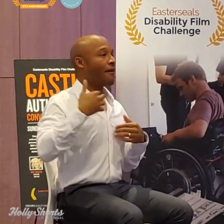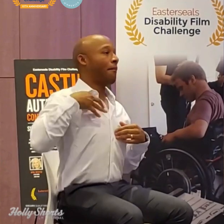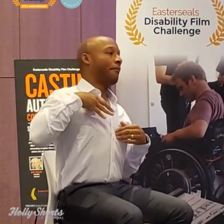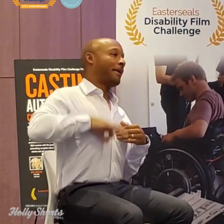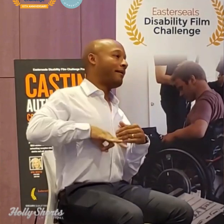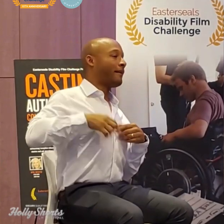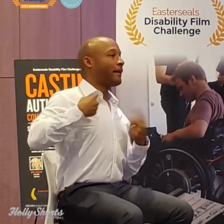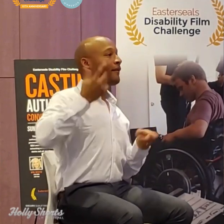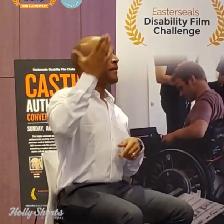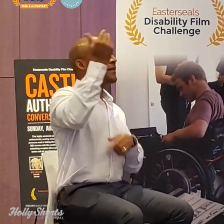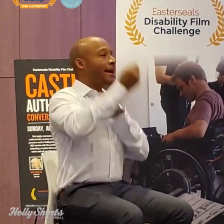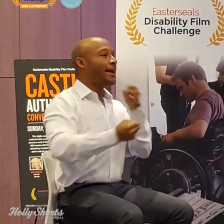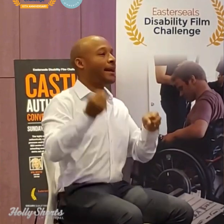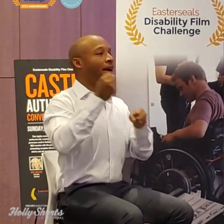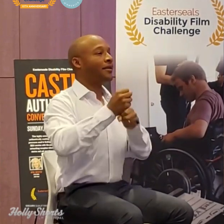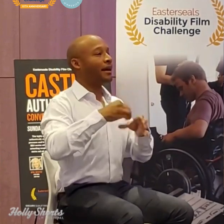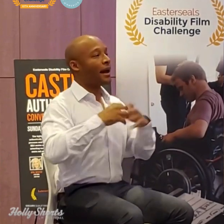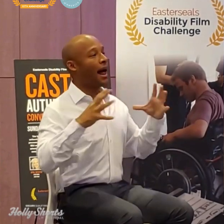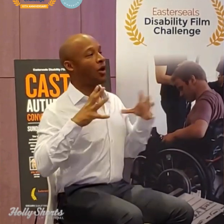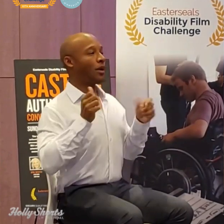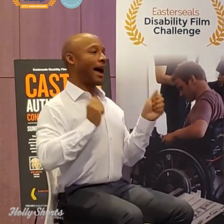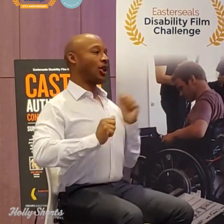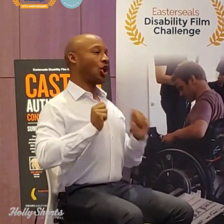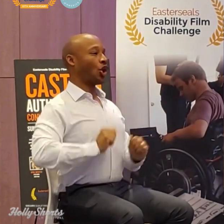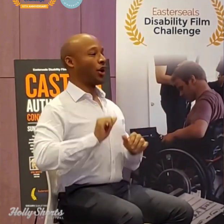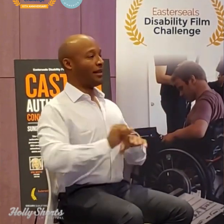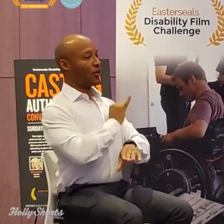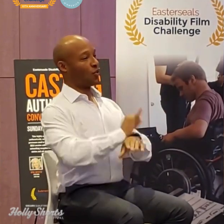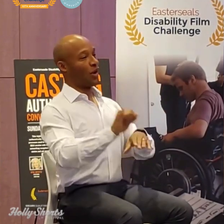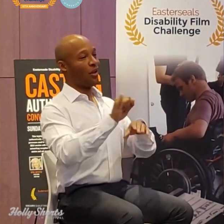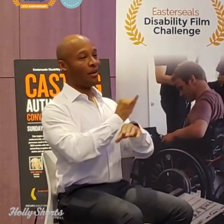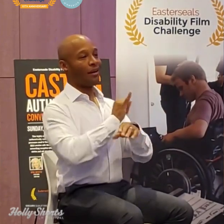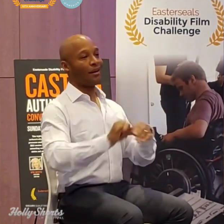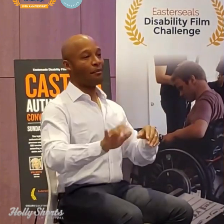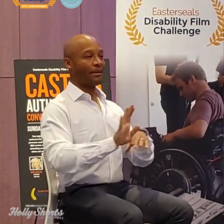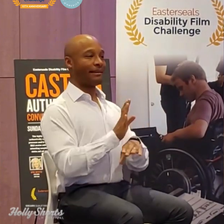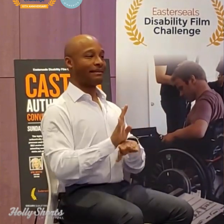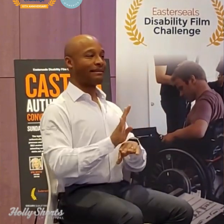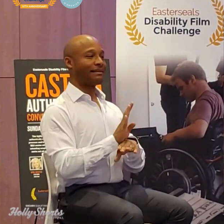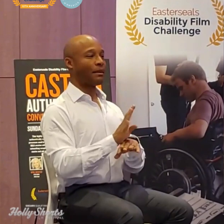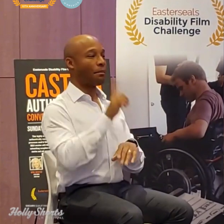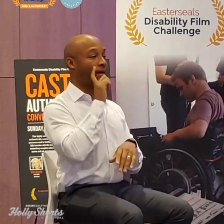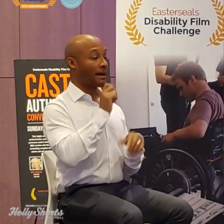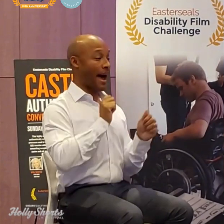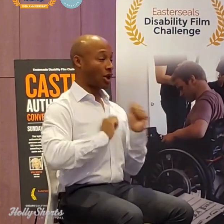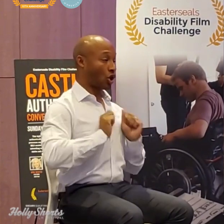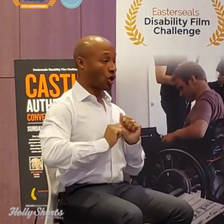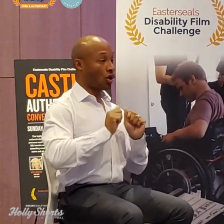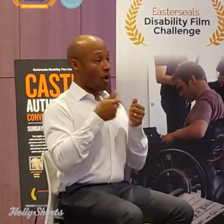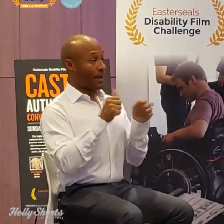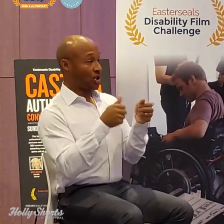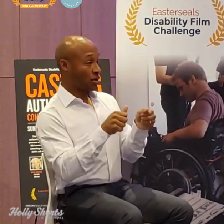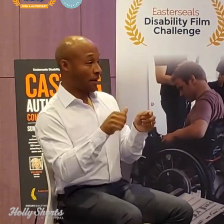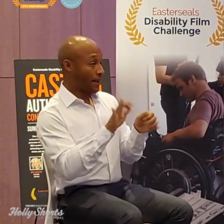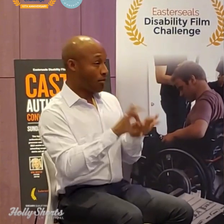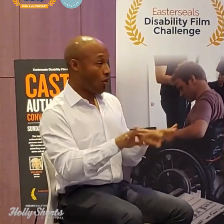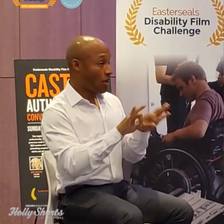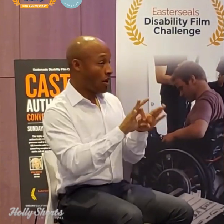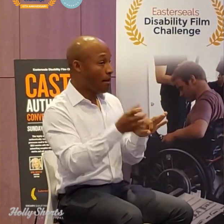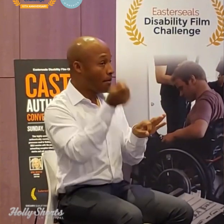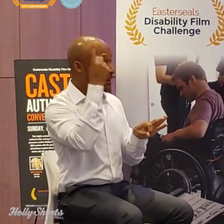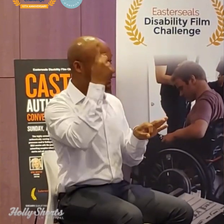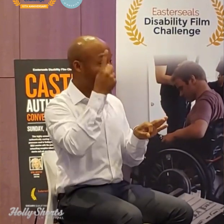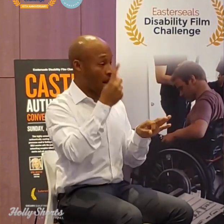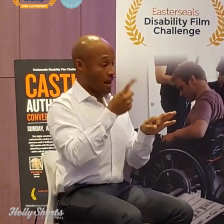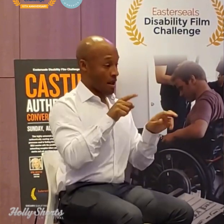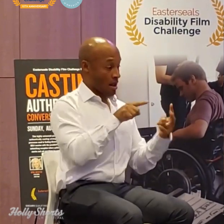actor industrial complex. You know, because acting well and auditioning well are overlapping sets, but those are actually not the same thing. And sometimes